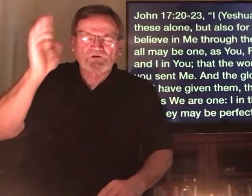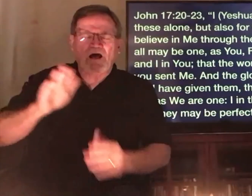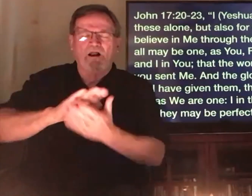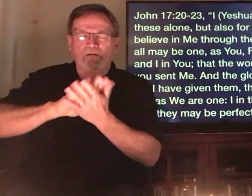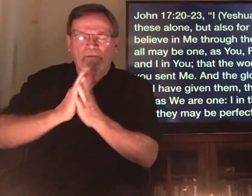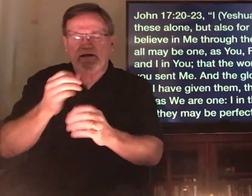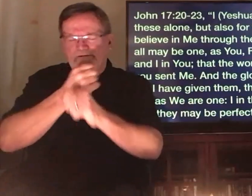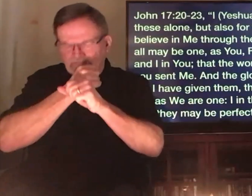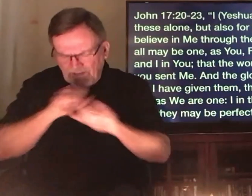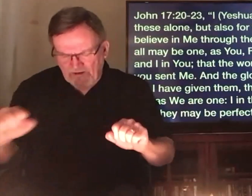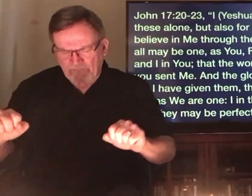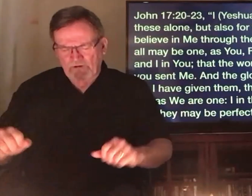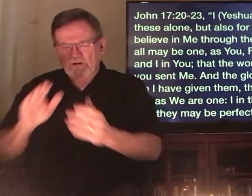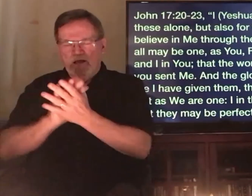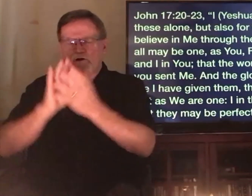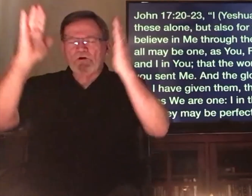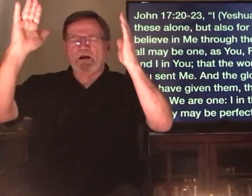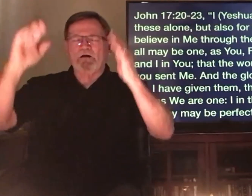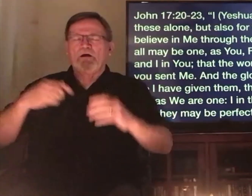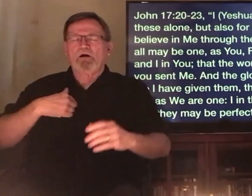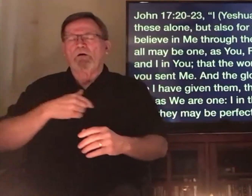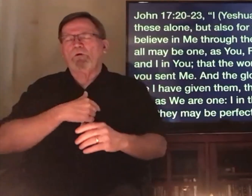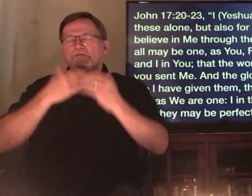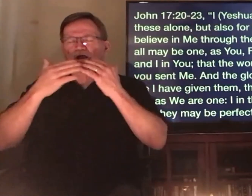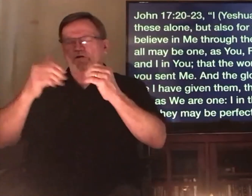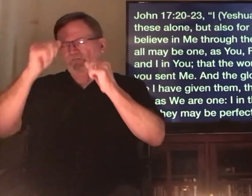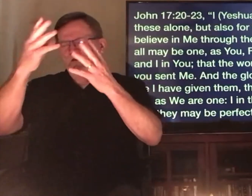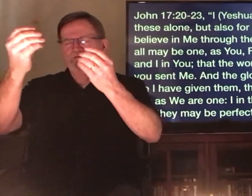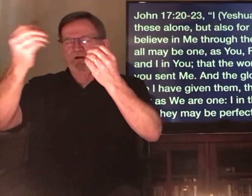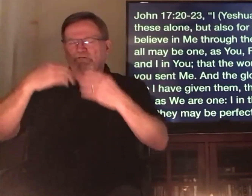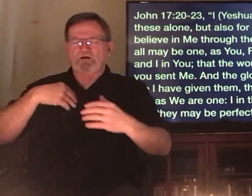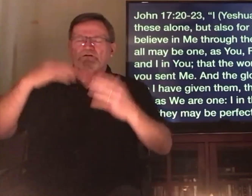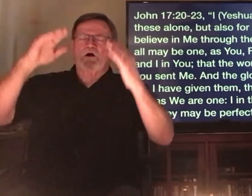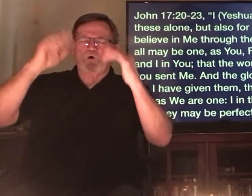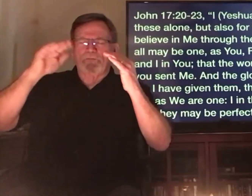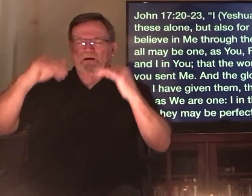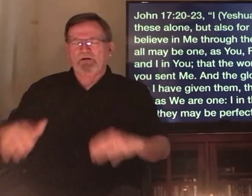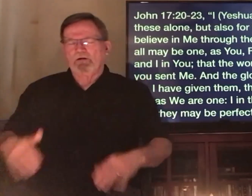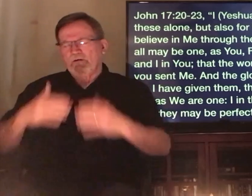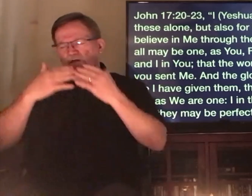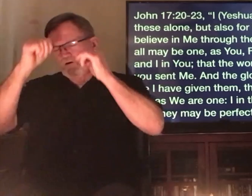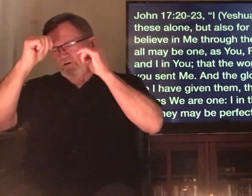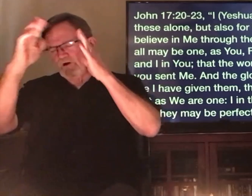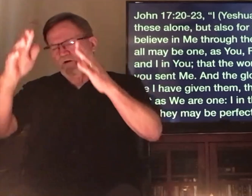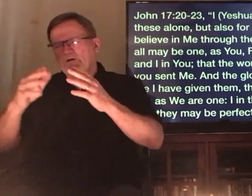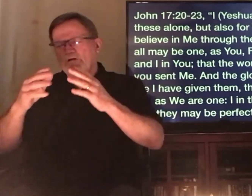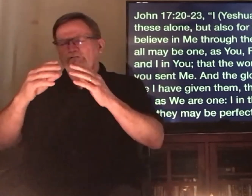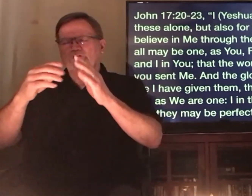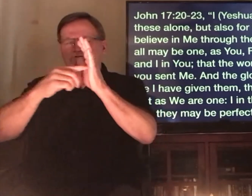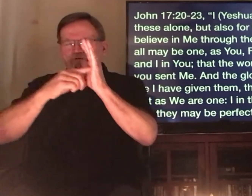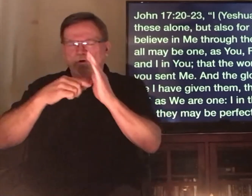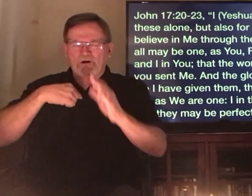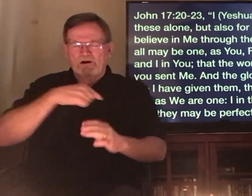perfect in one. Wow, man. Wow. It's been so unbearable.